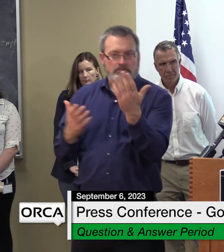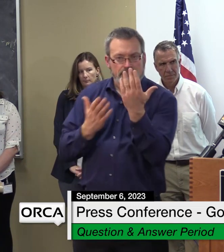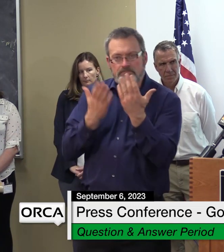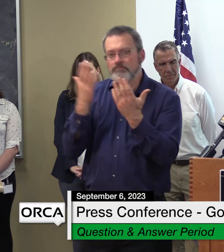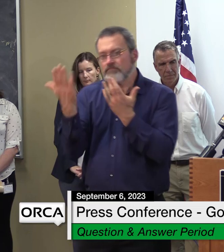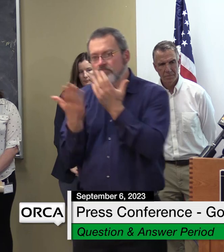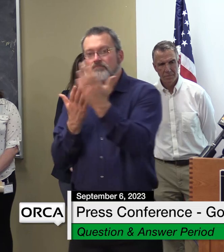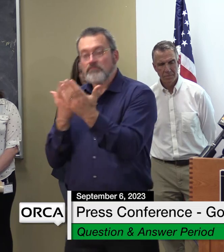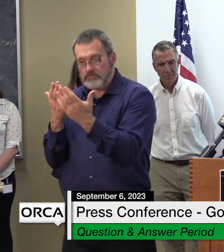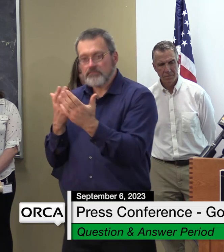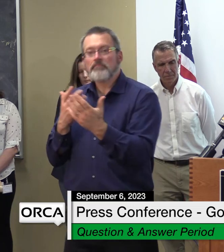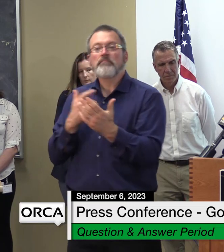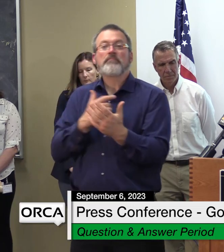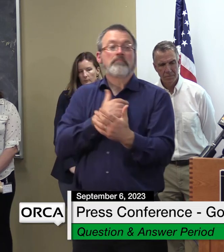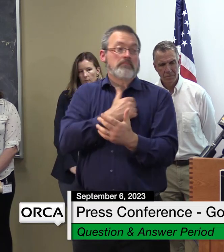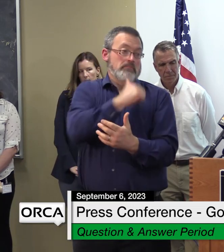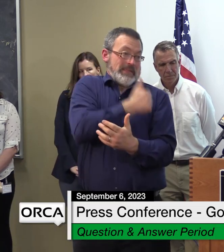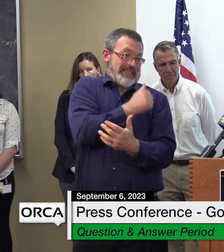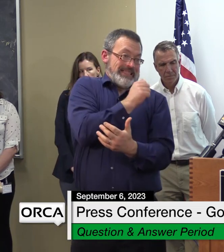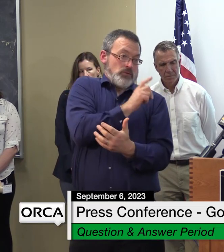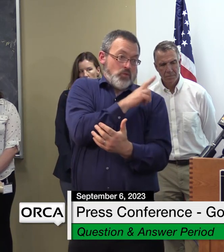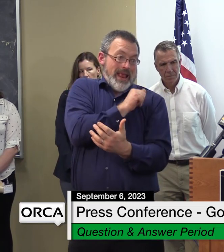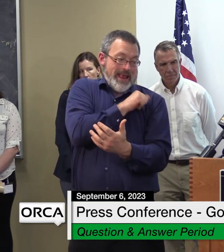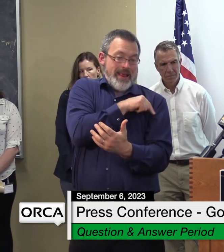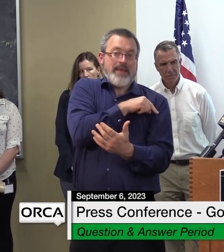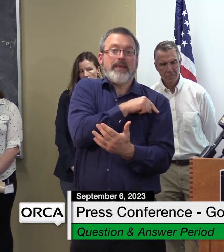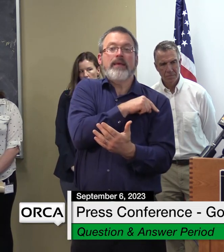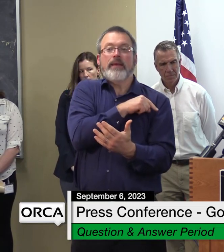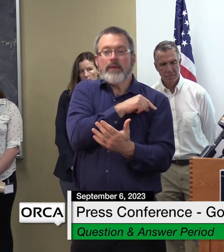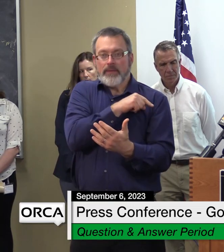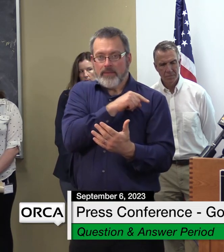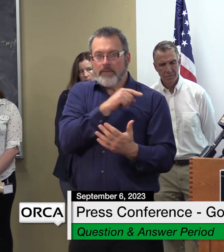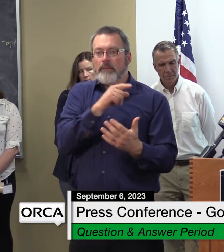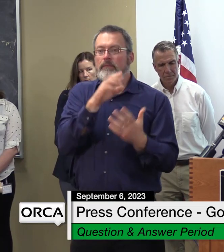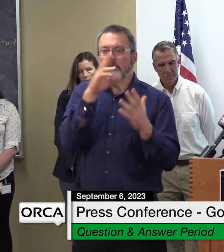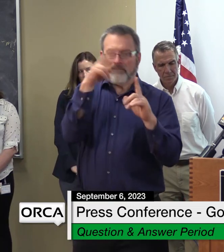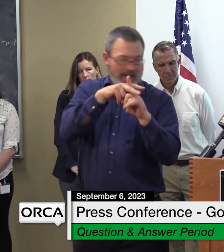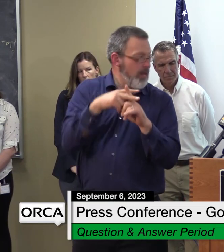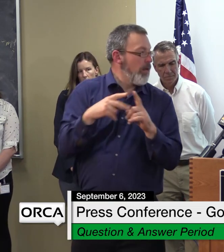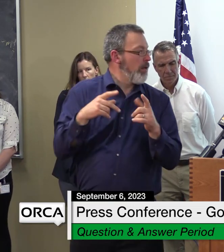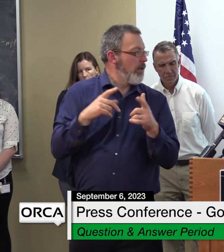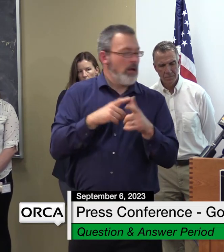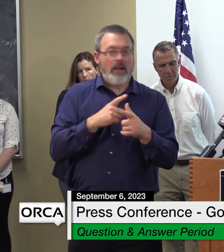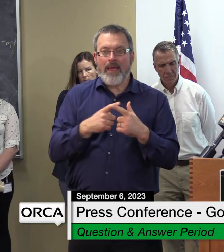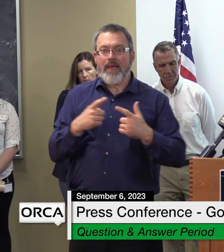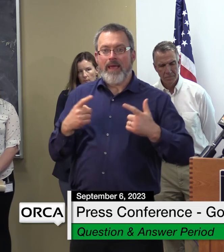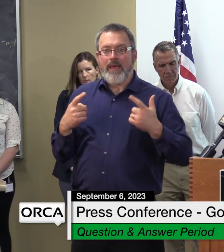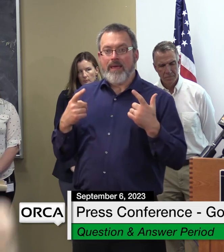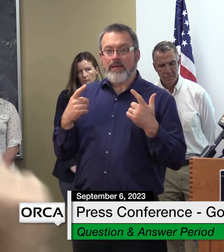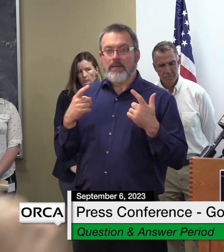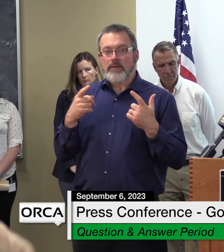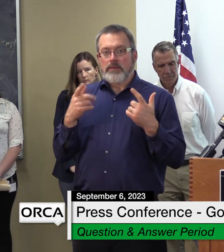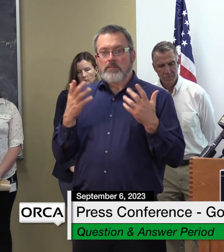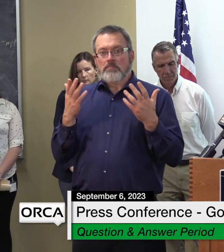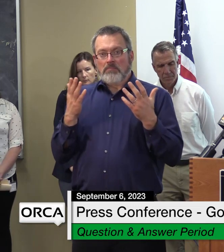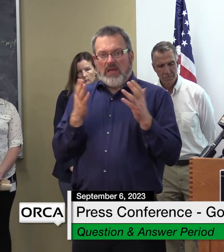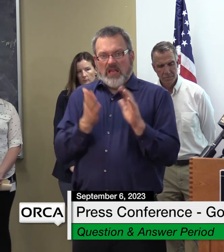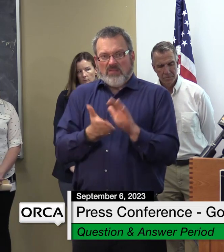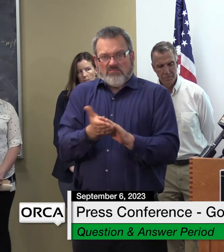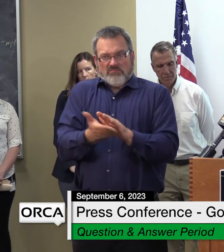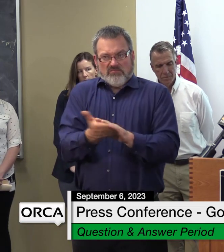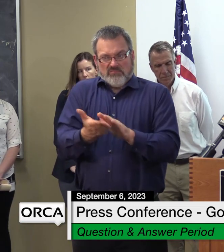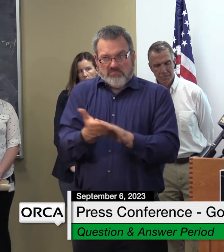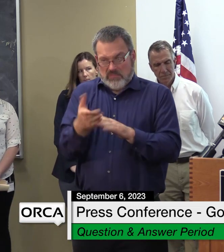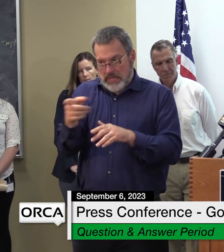DUA initial application, and then began working on the DUA continued application. So folks have to qualify for the